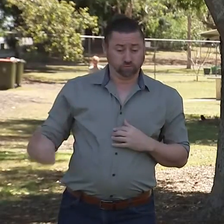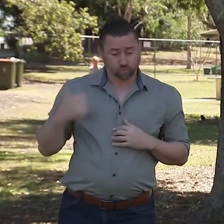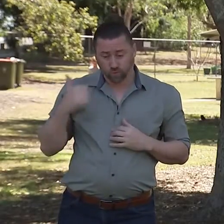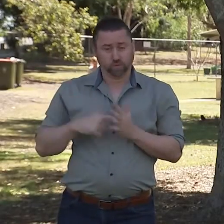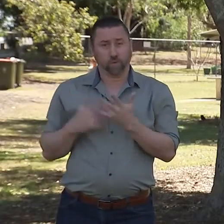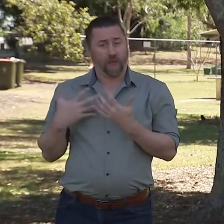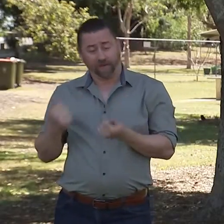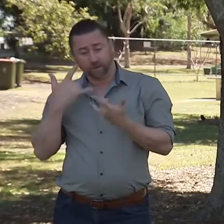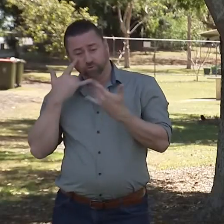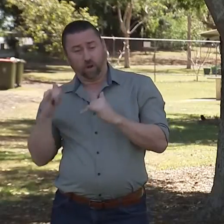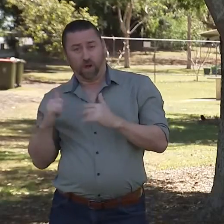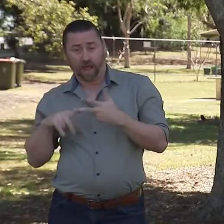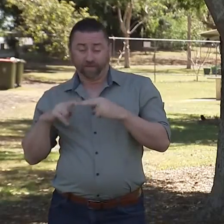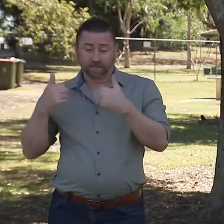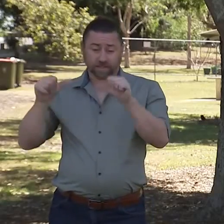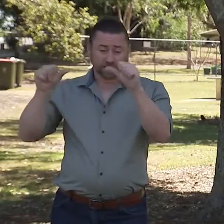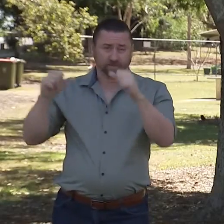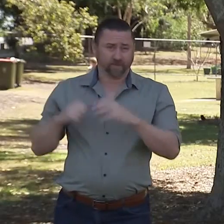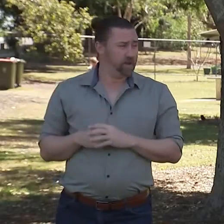great they're having a trial.